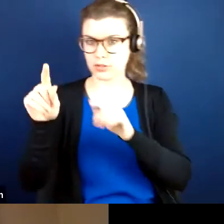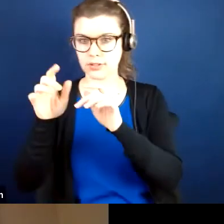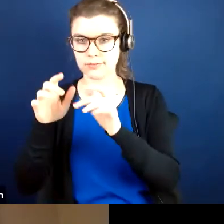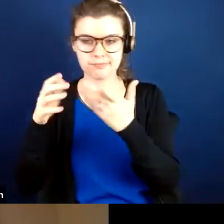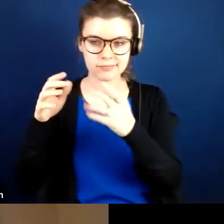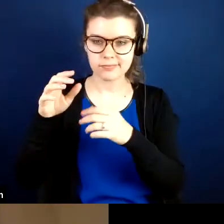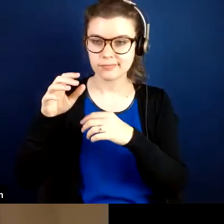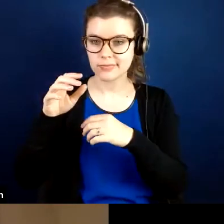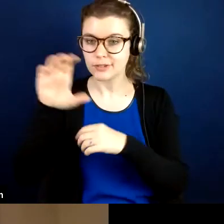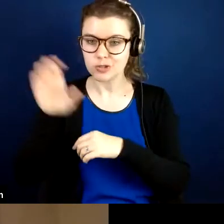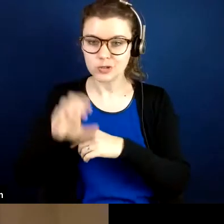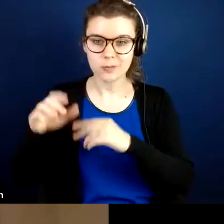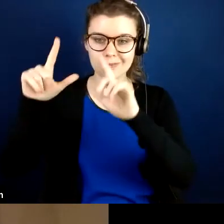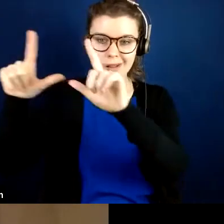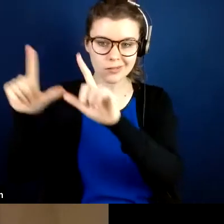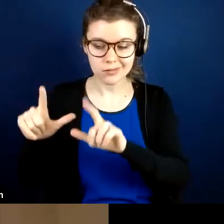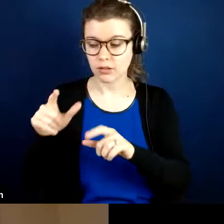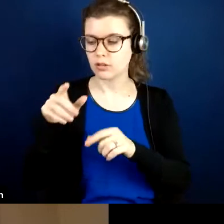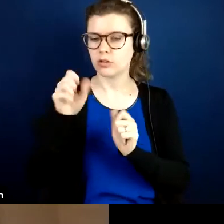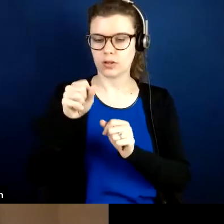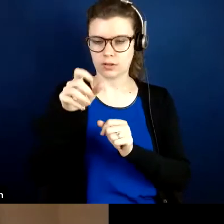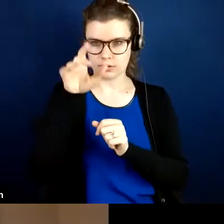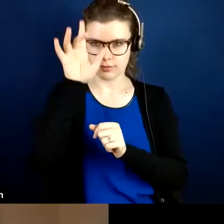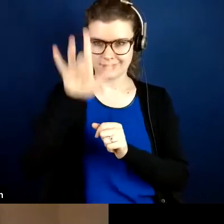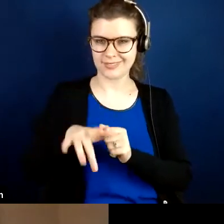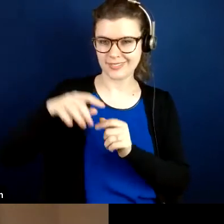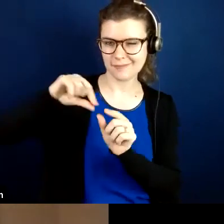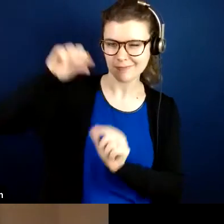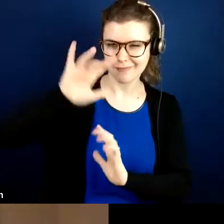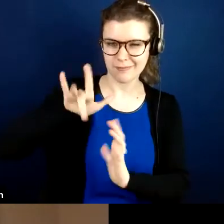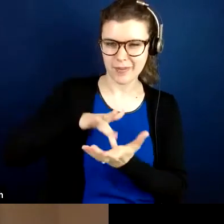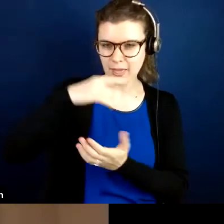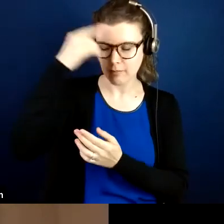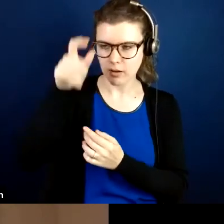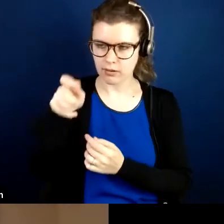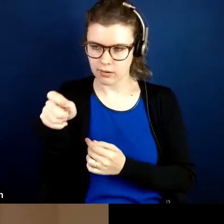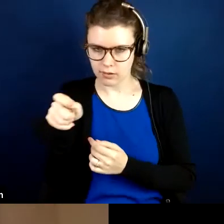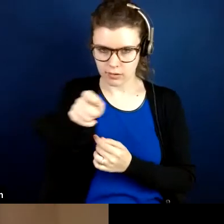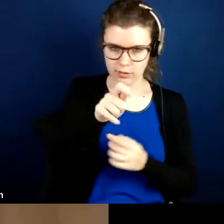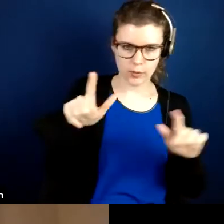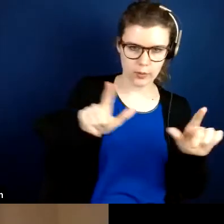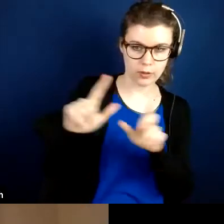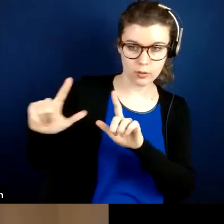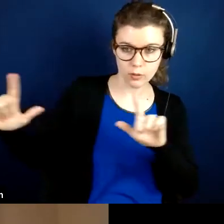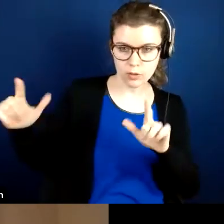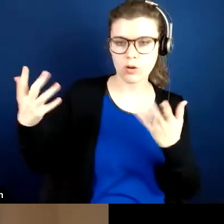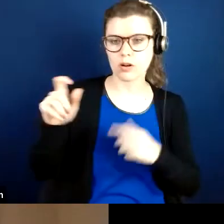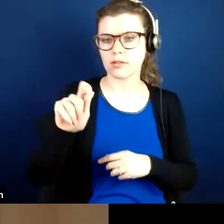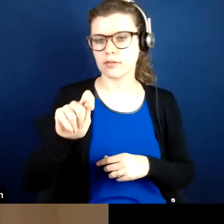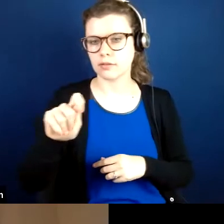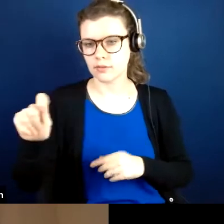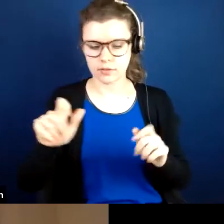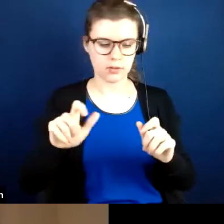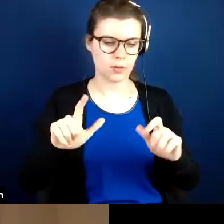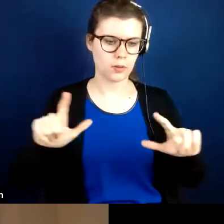slides larger or smaller. If you have technical issues, please use the chat feature. You